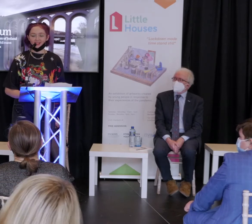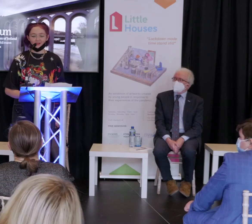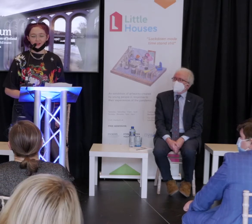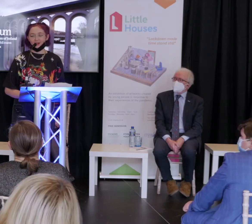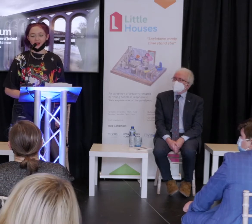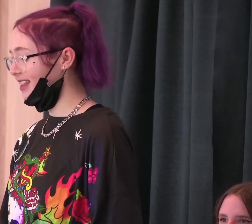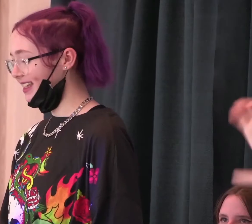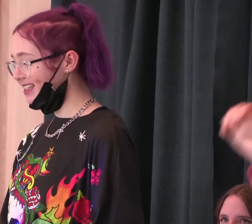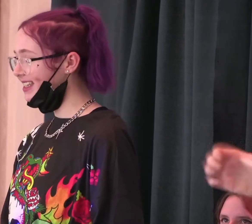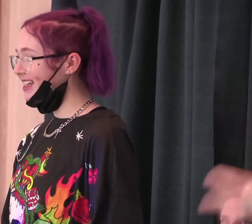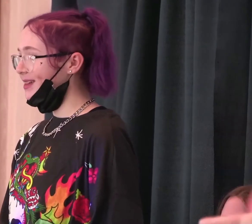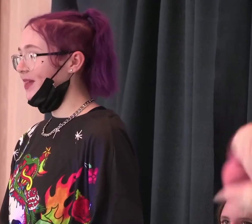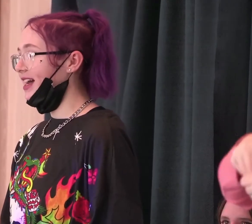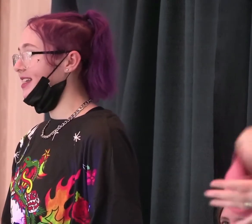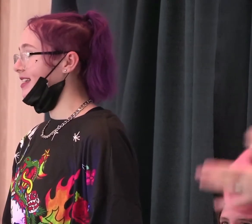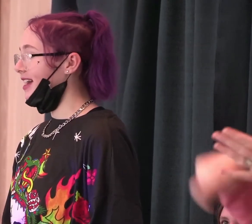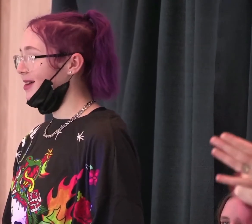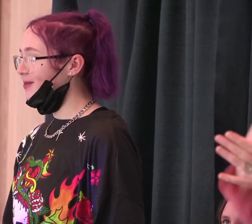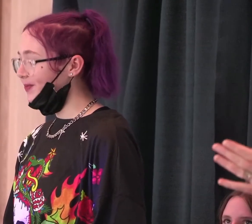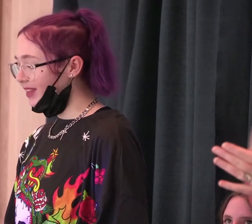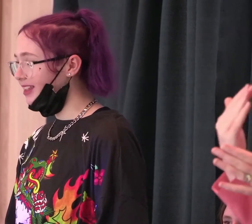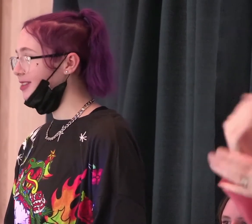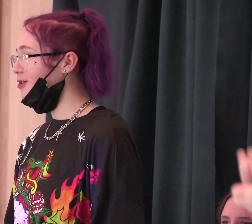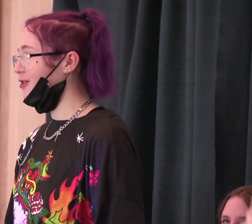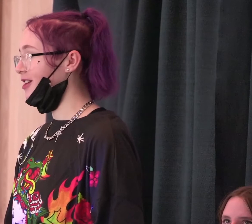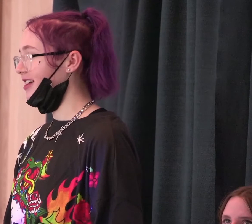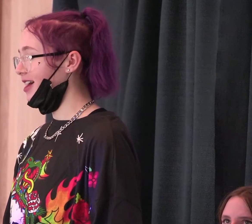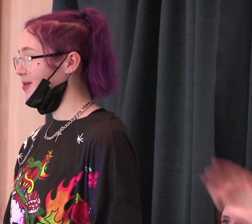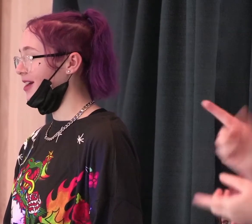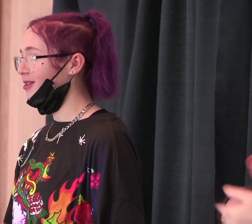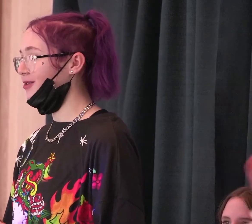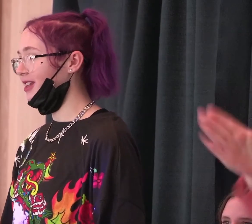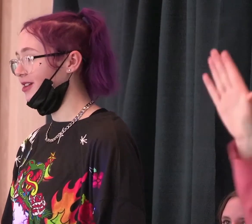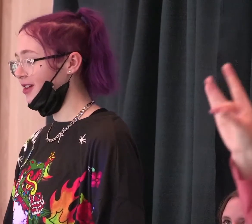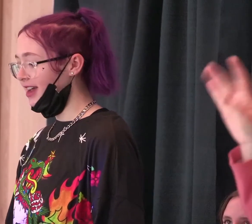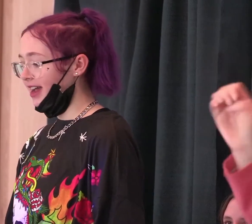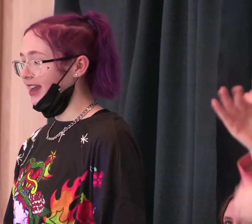opportunity to even take part in this. And Luke for helping